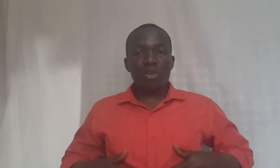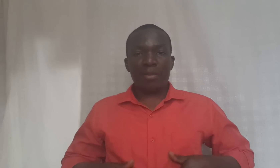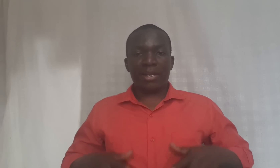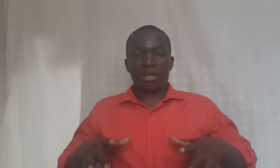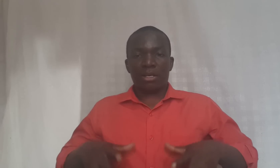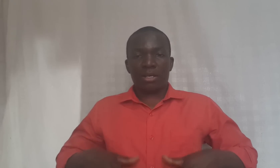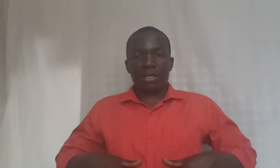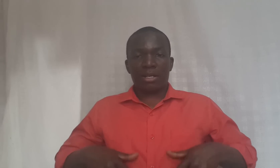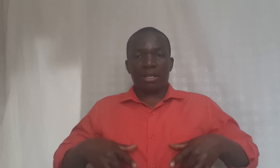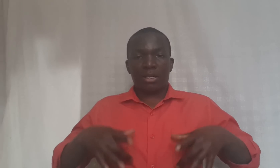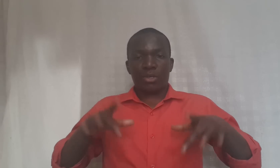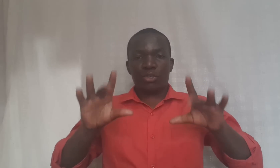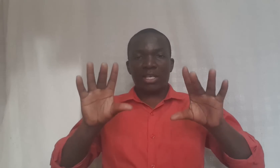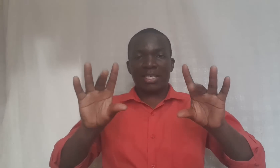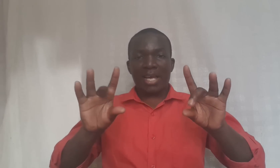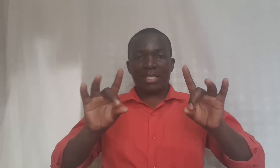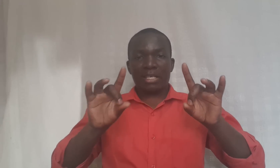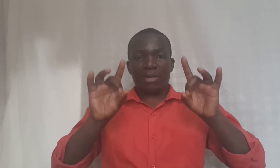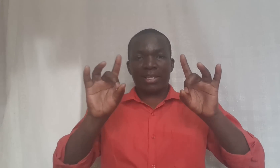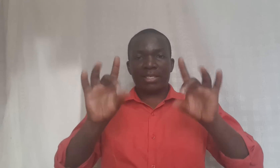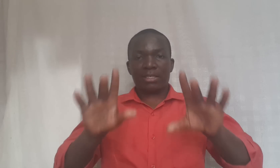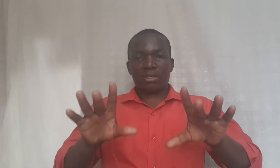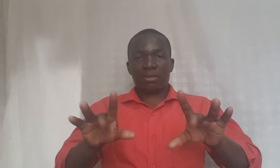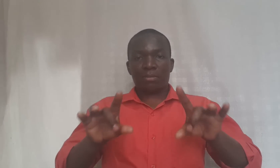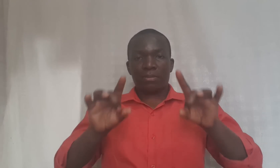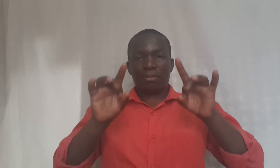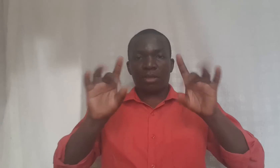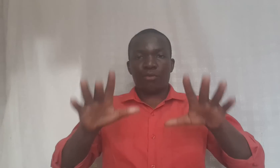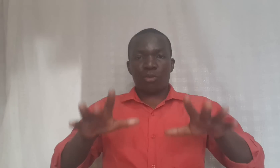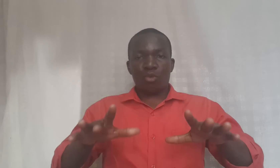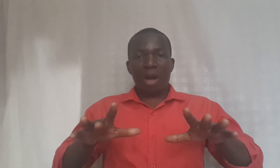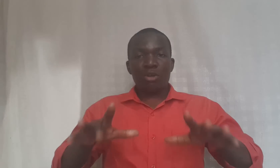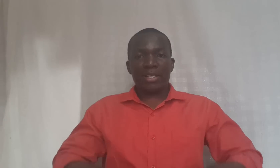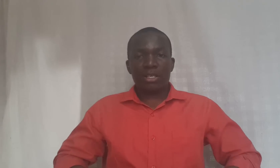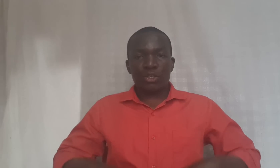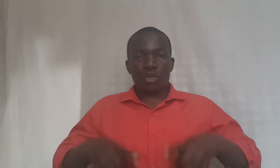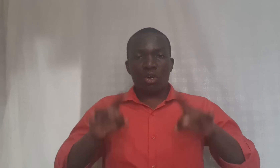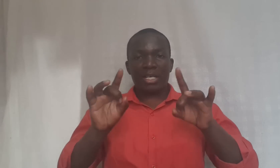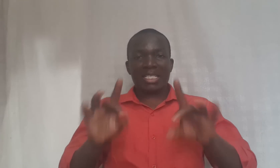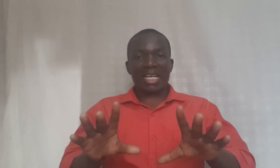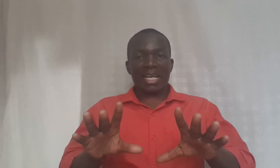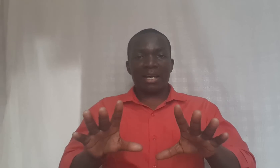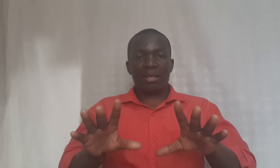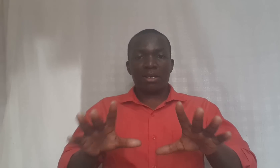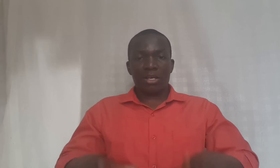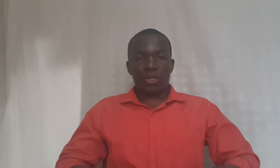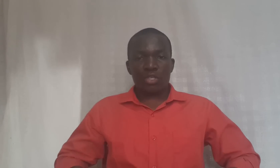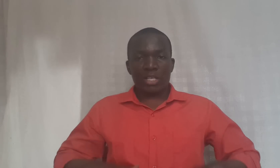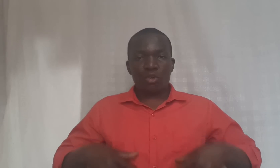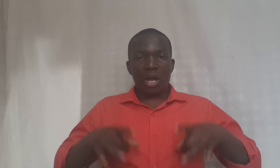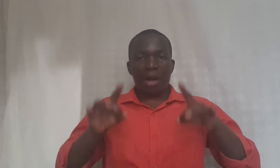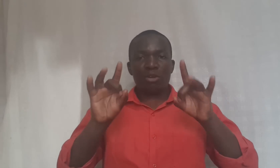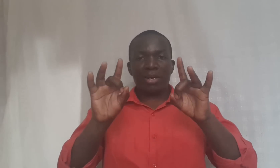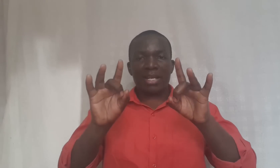abdomen, using this hand shape like this. From your abdomen, so Kitengela. You touch your abdomen like